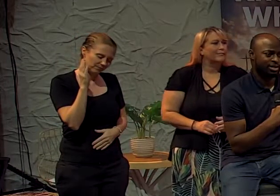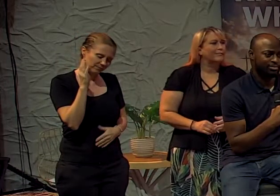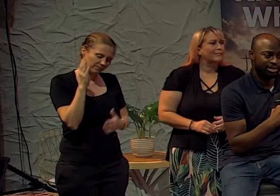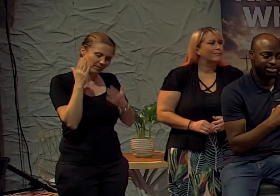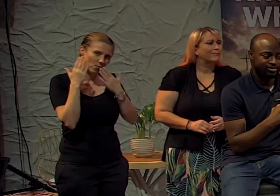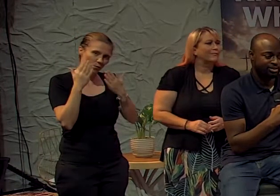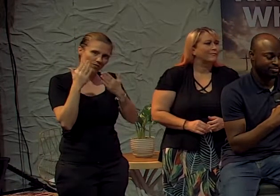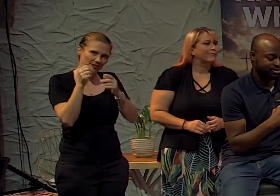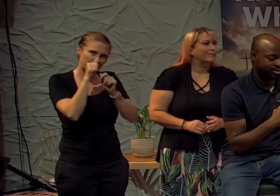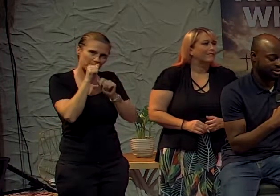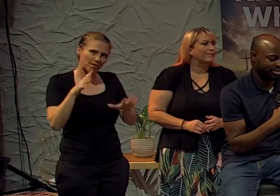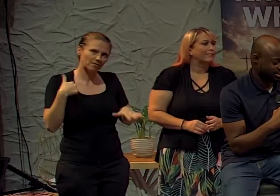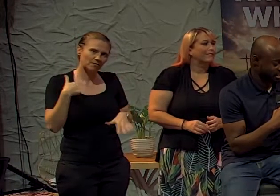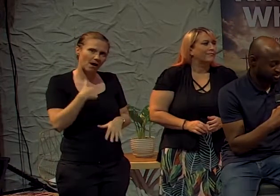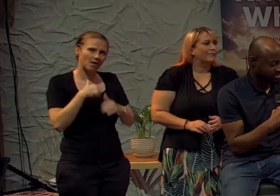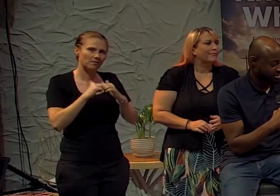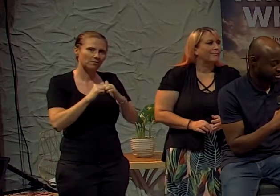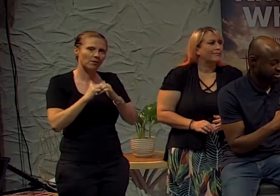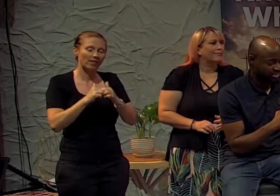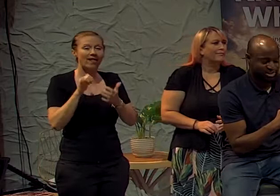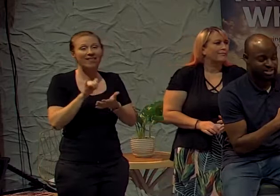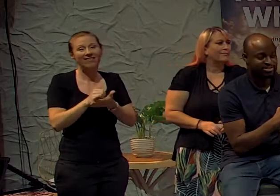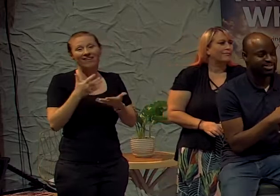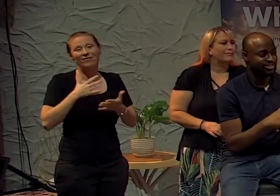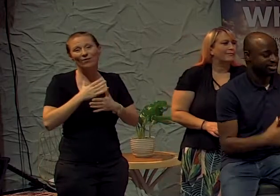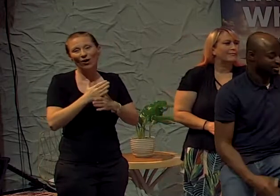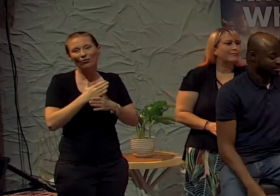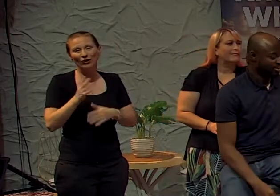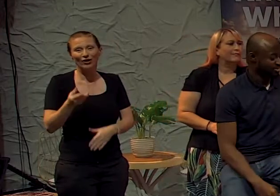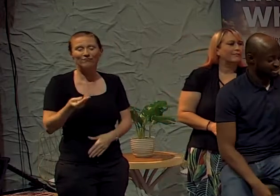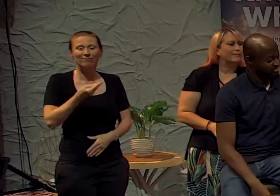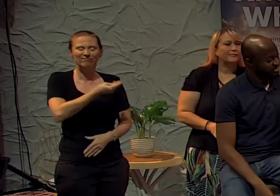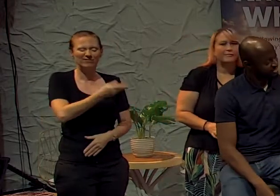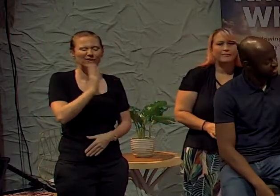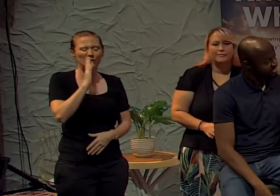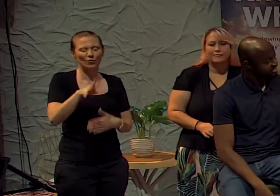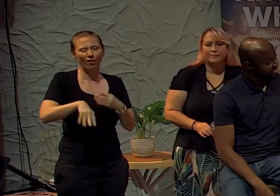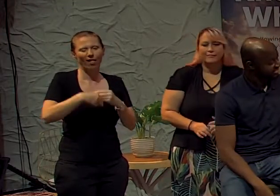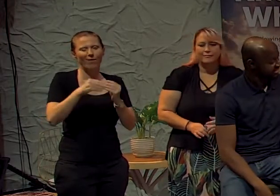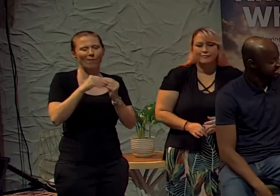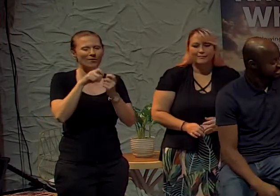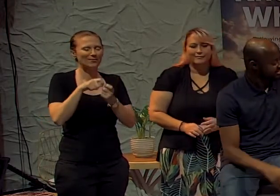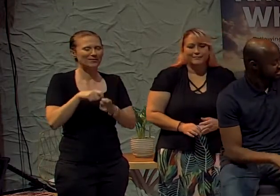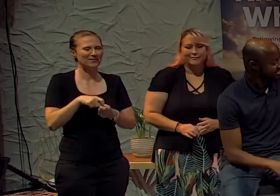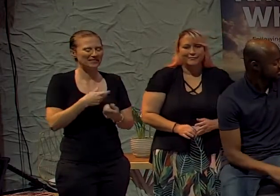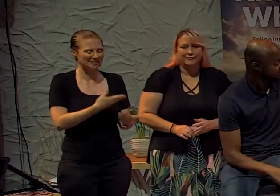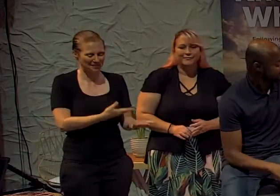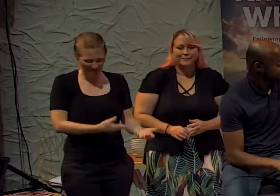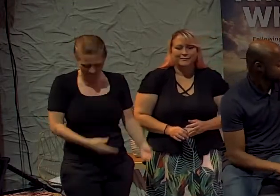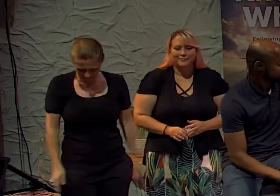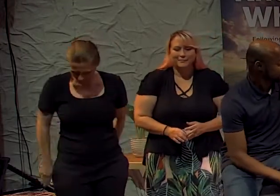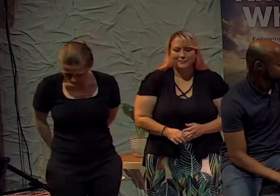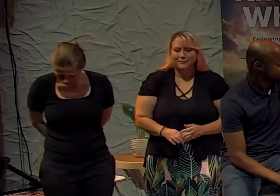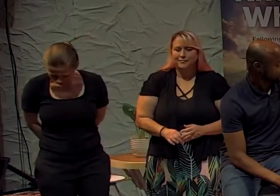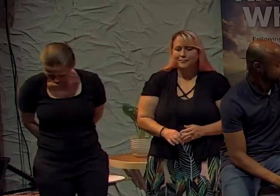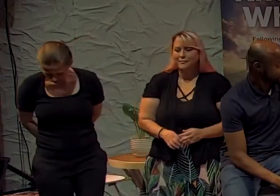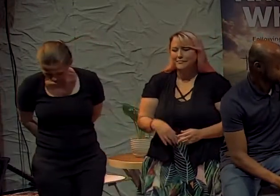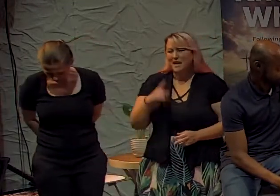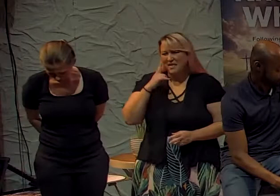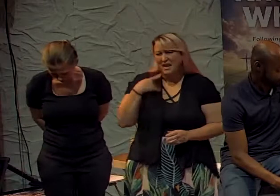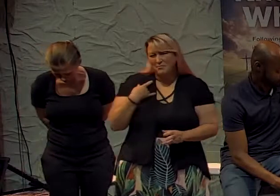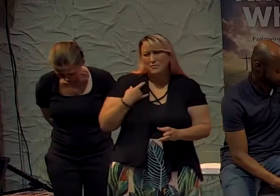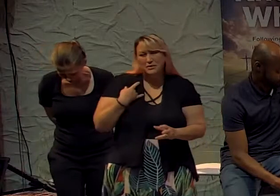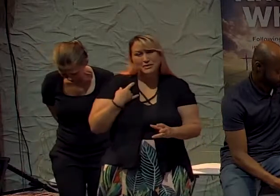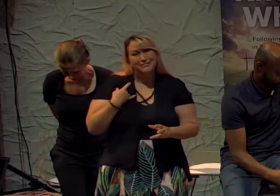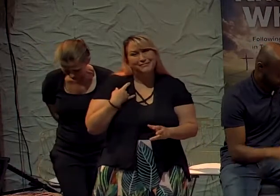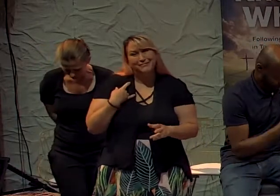mercifully blessed us with. So that's what I'll share. I think she has more specifics. I think, and I'll just echo